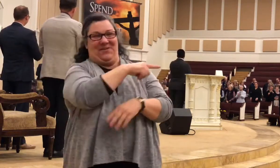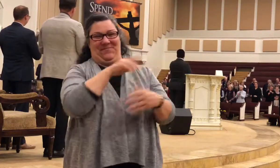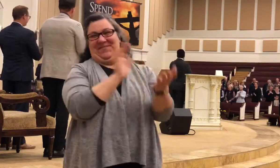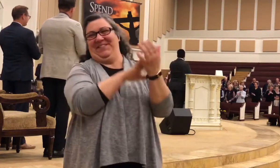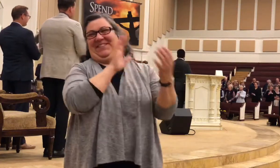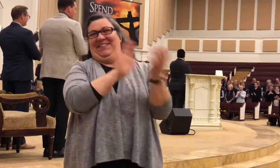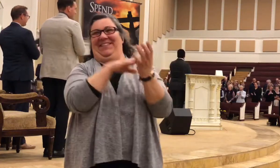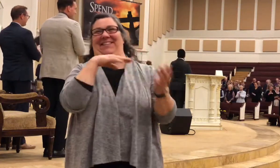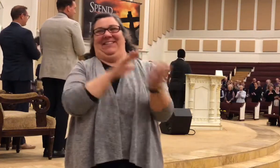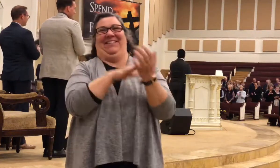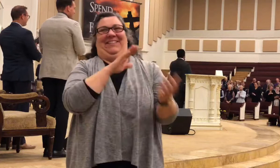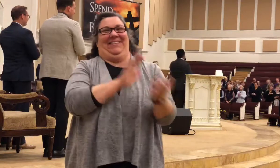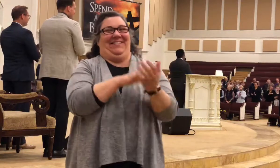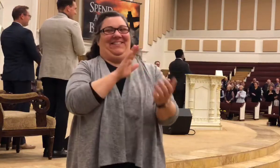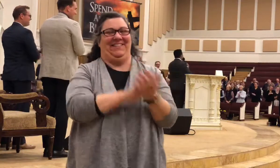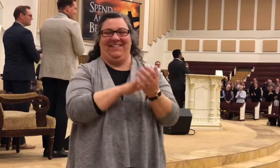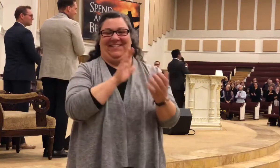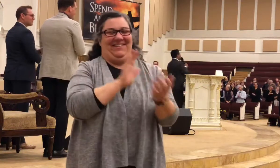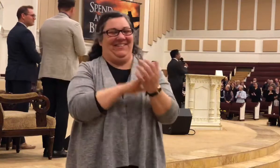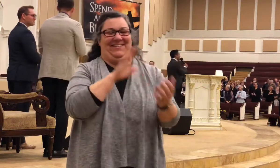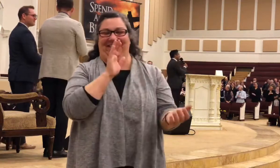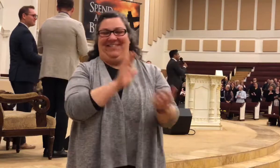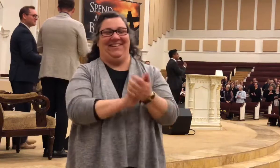quick? Amen.